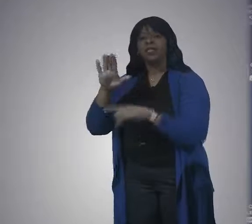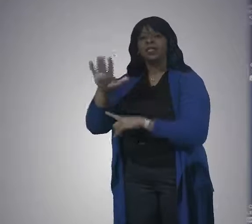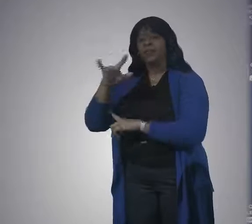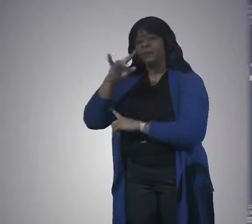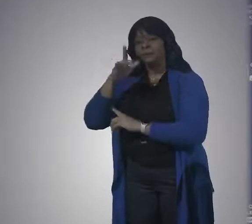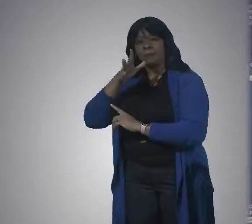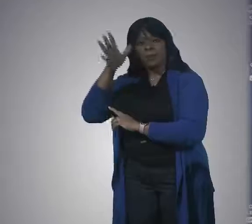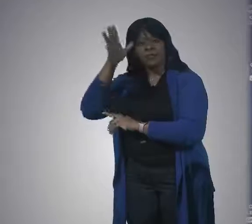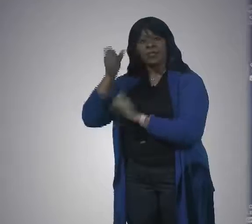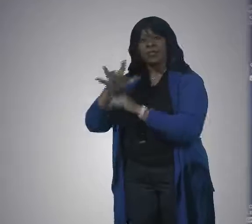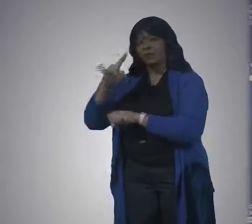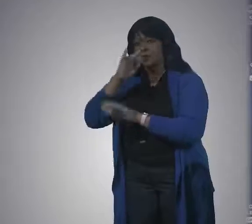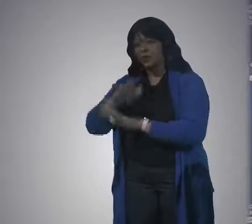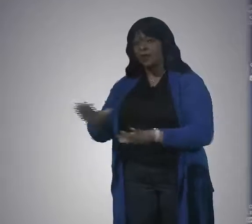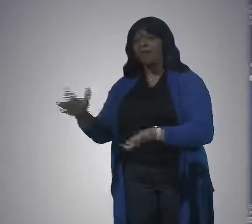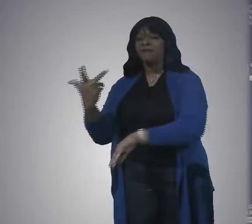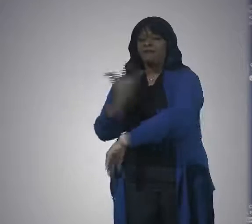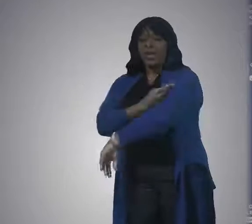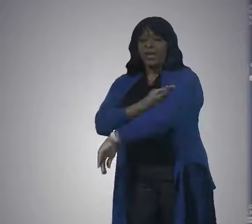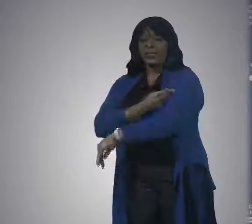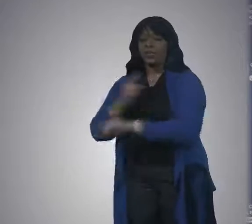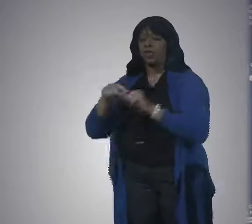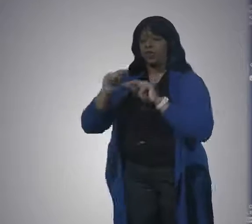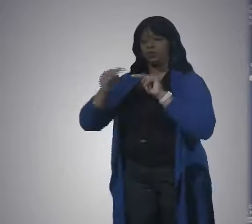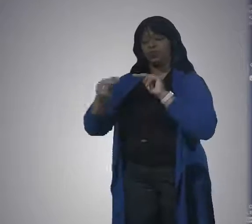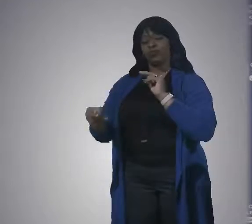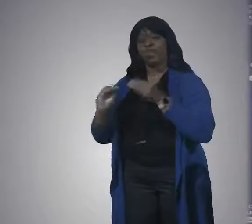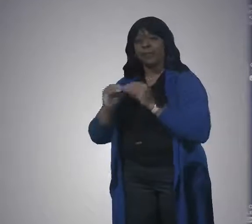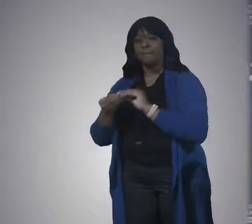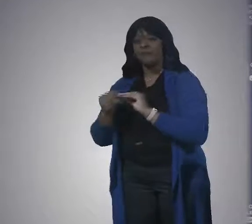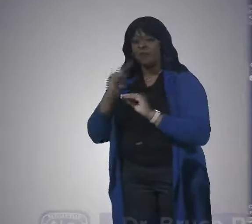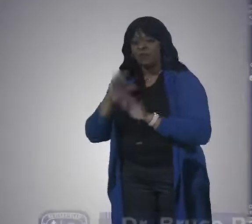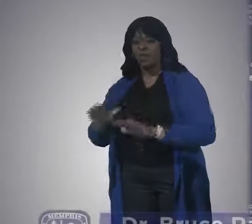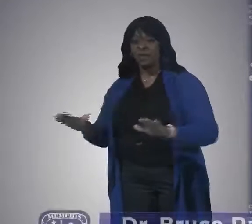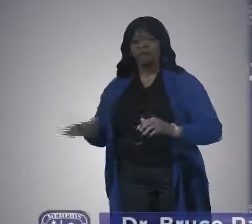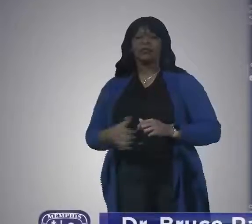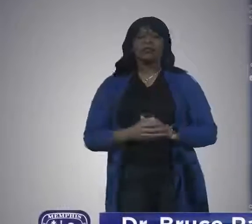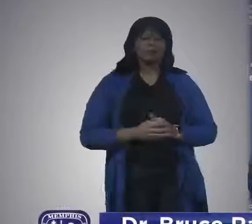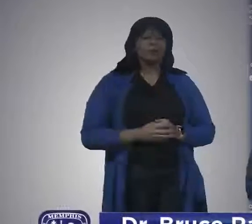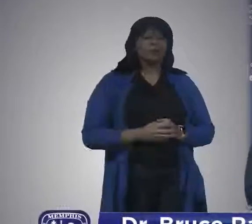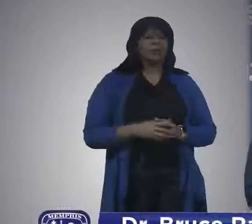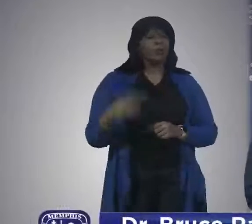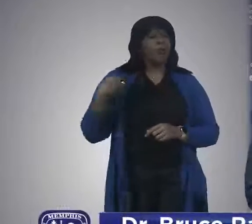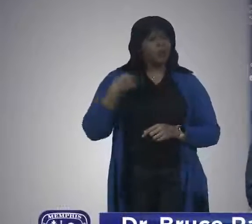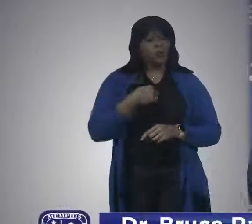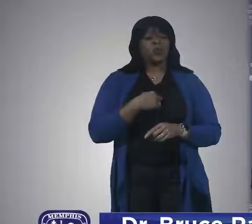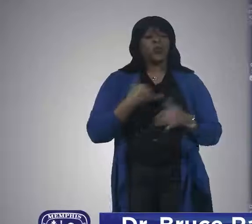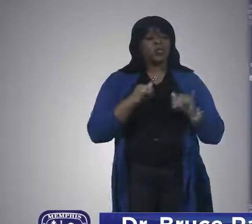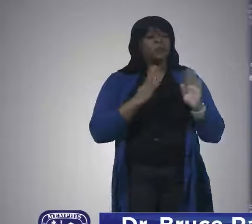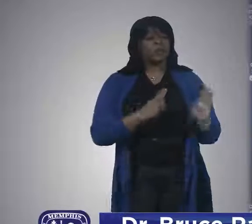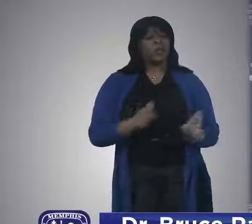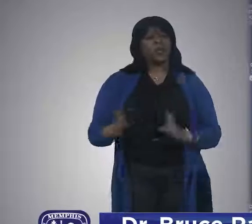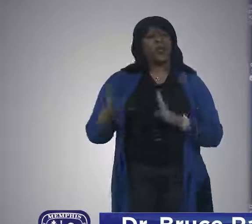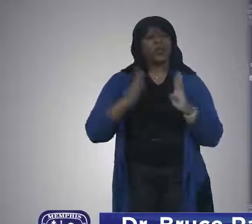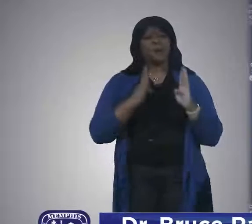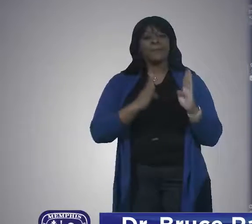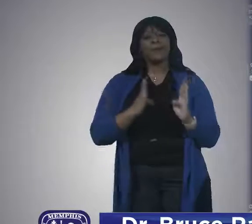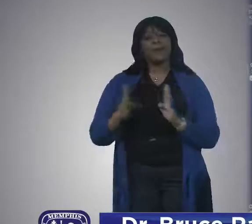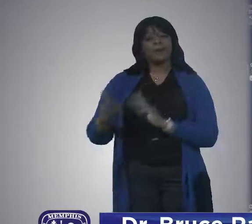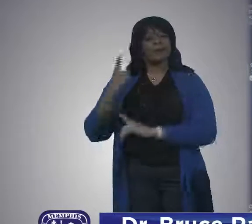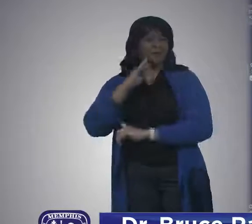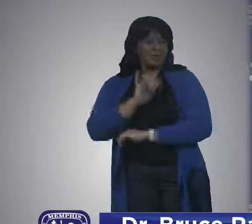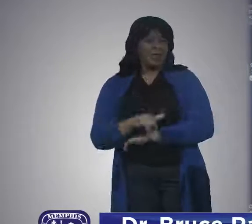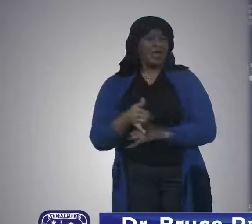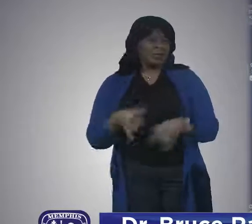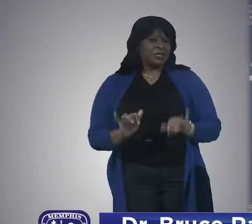vaccinated at this point in time to bring down cases? Will we're making preparations and plans for